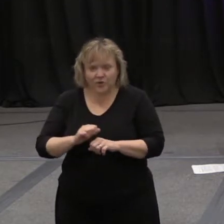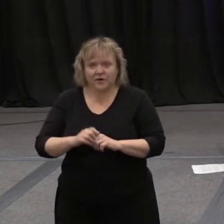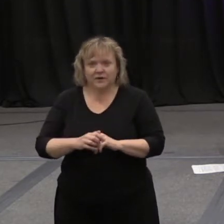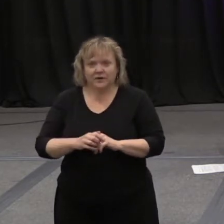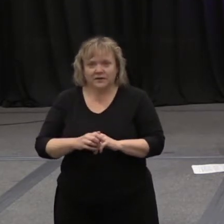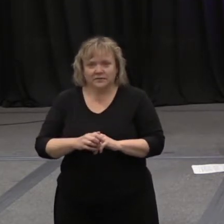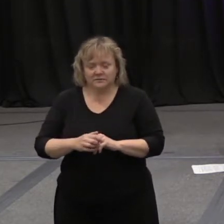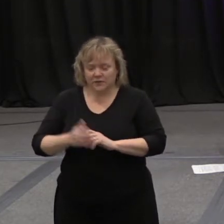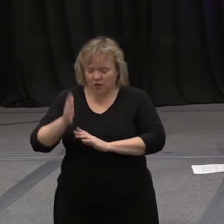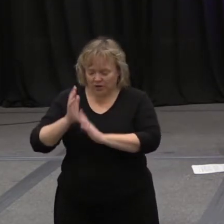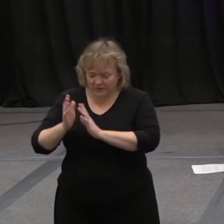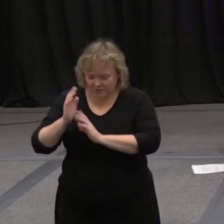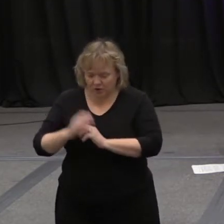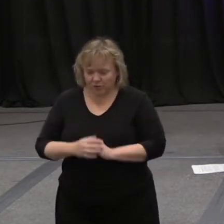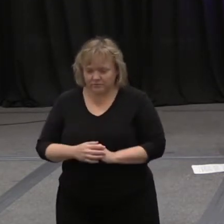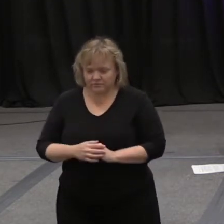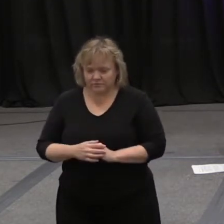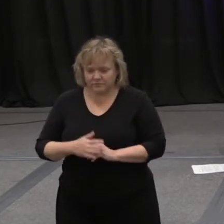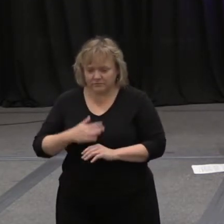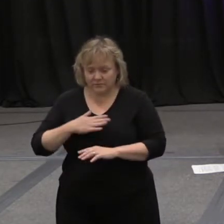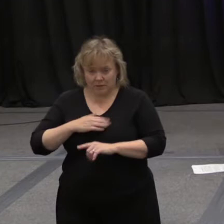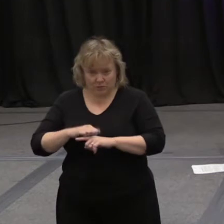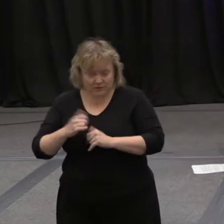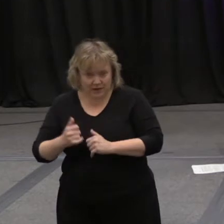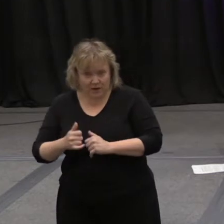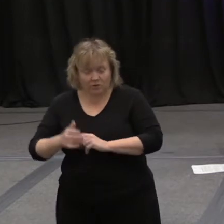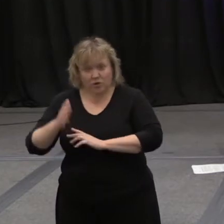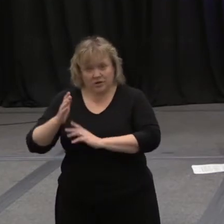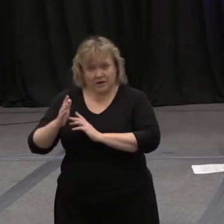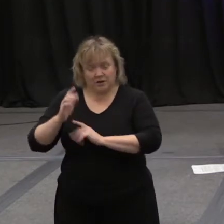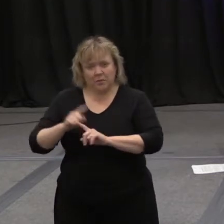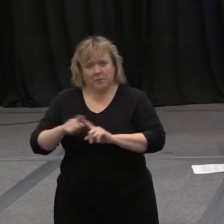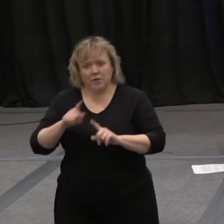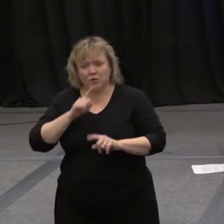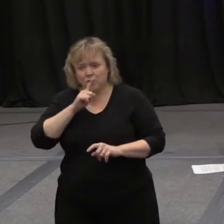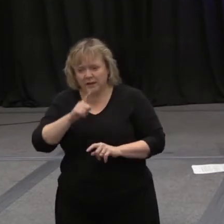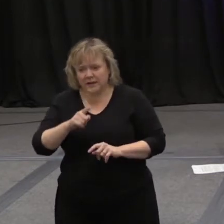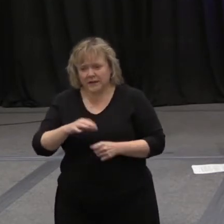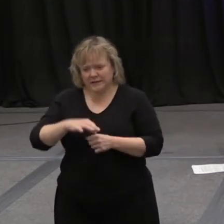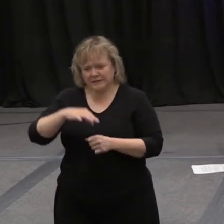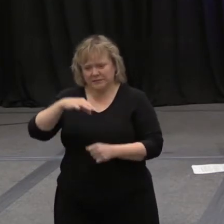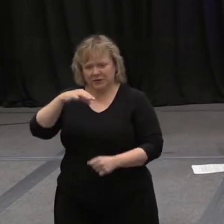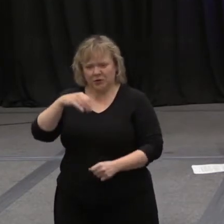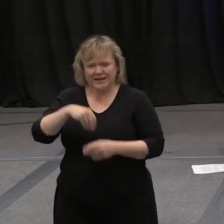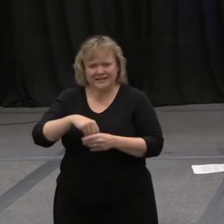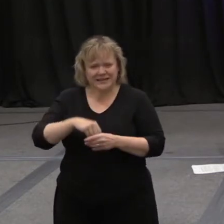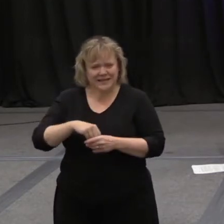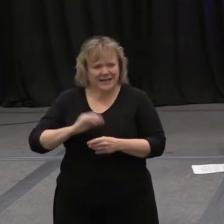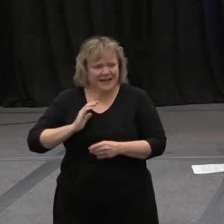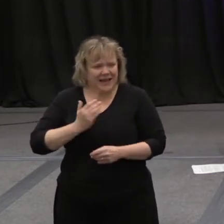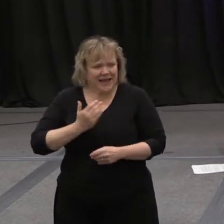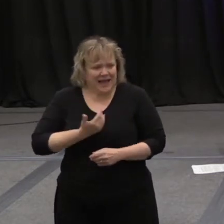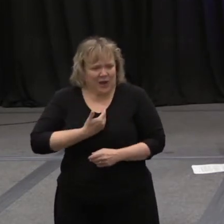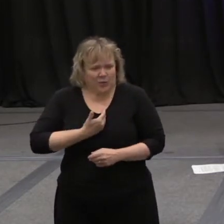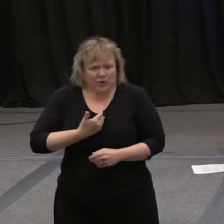same area because the spirit is housed in our meat sacks. You know,